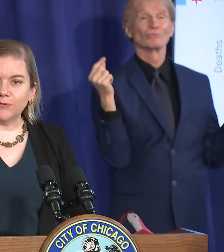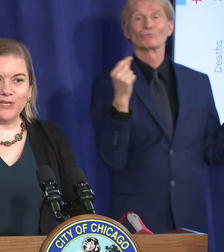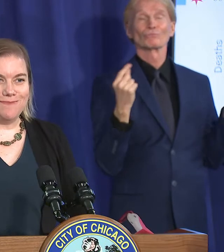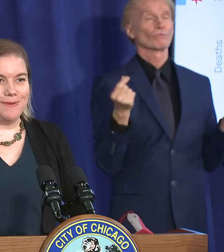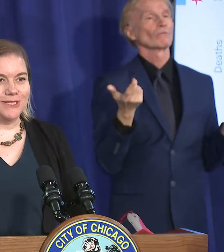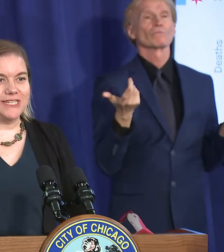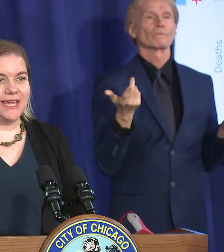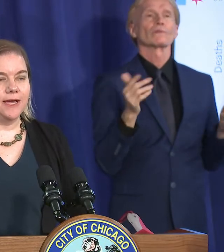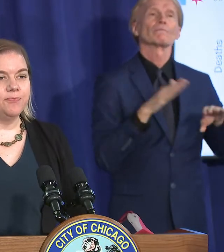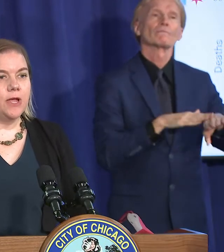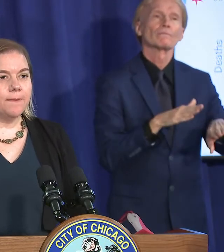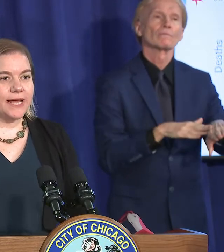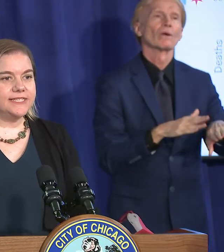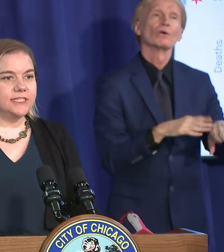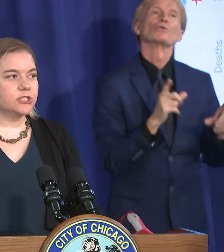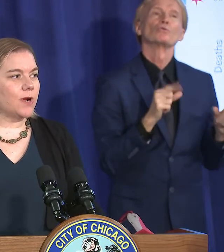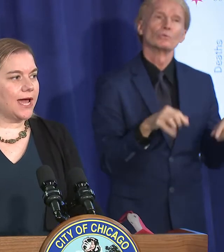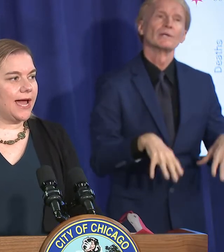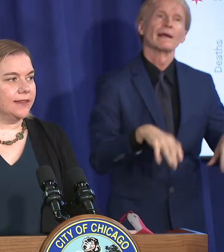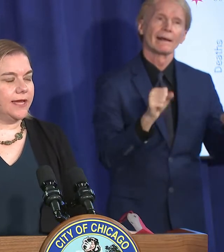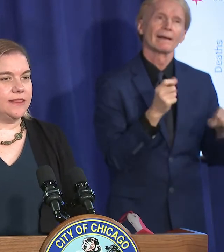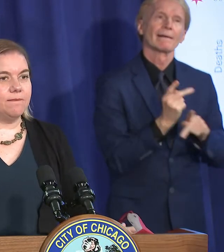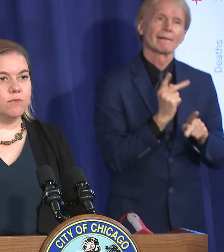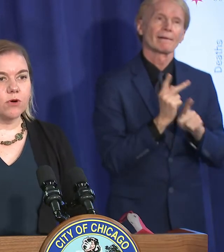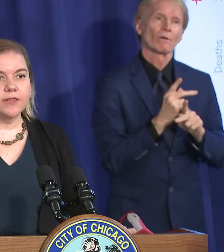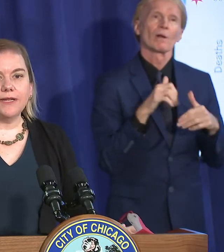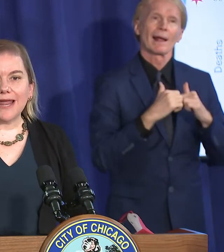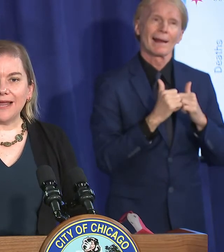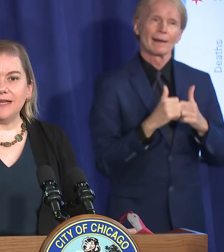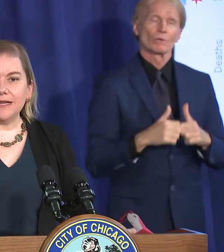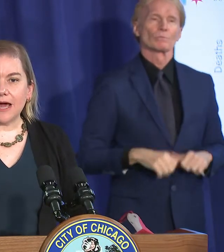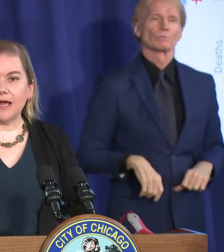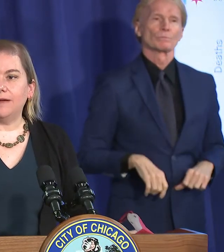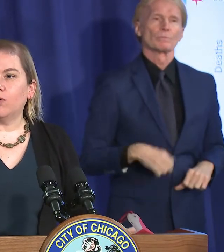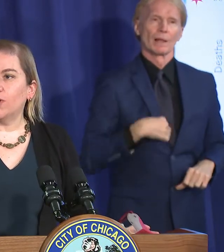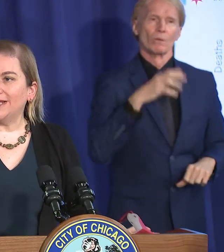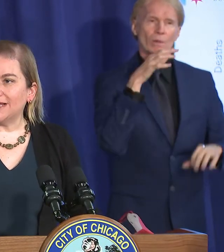the steps we need people to take. But I did just want to highlight that more than